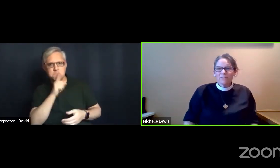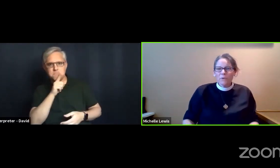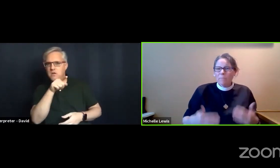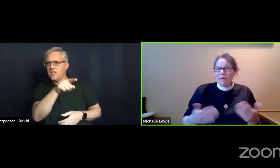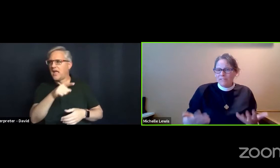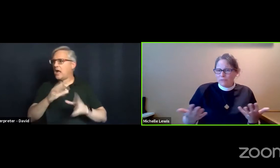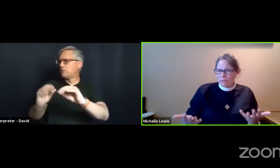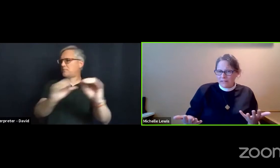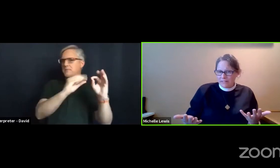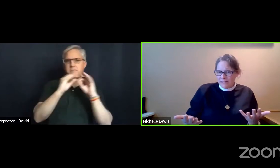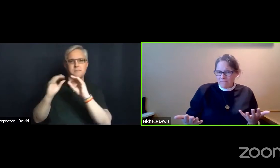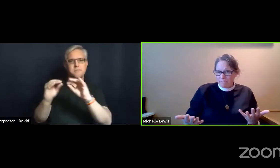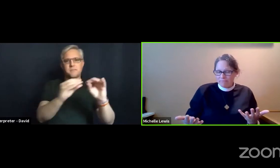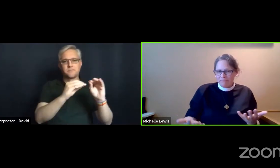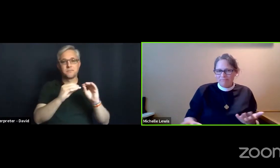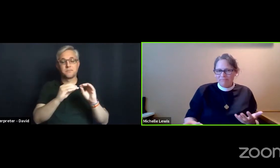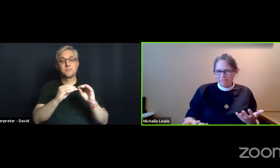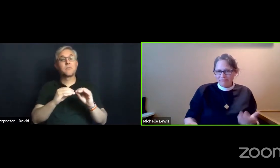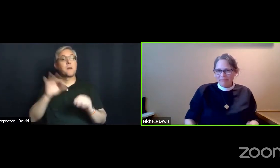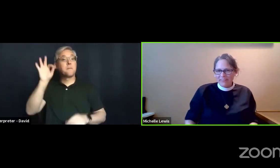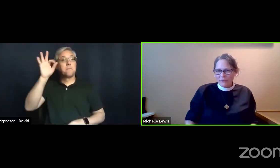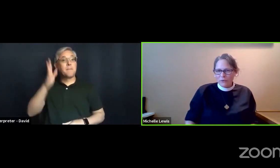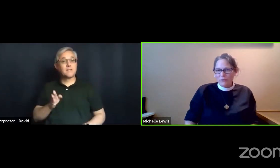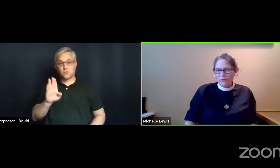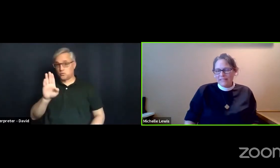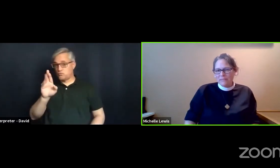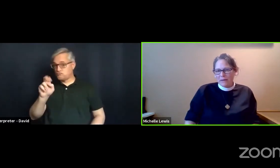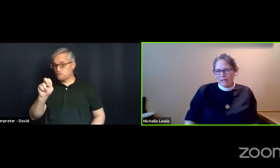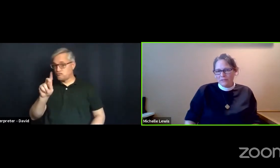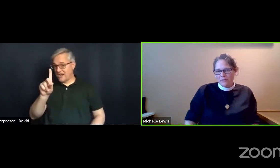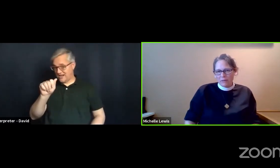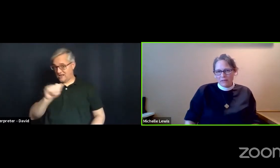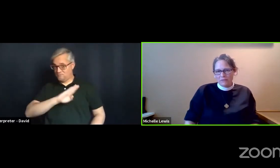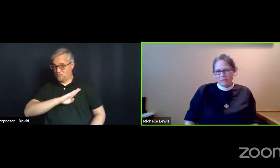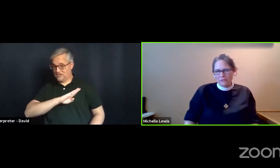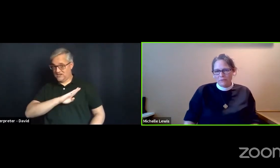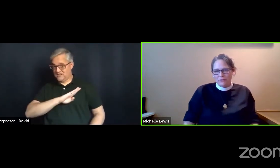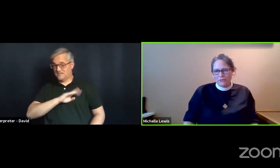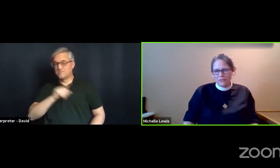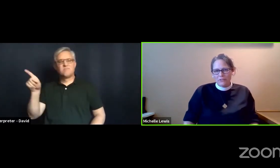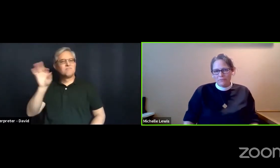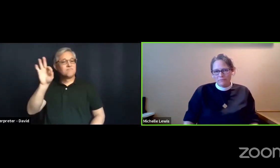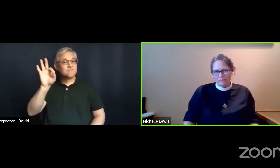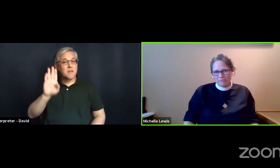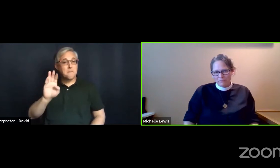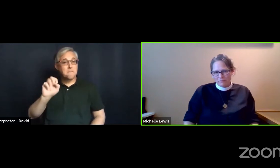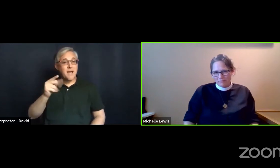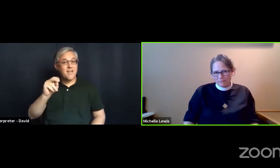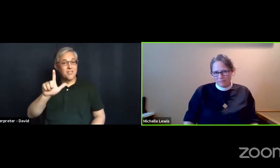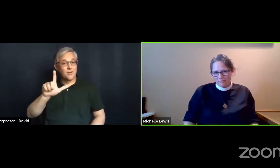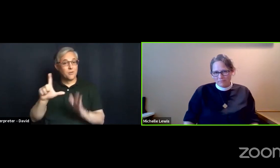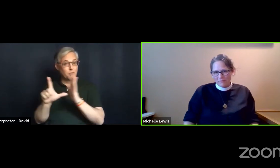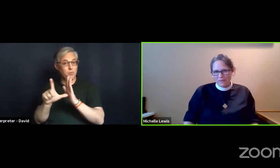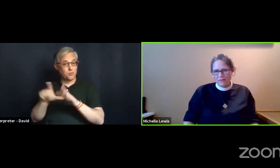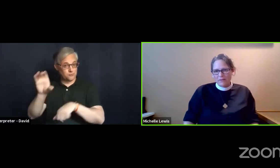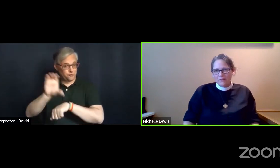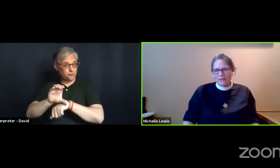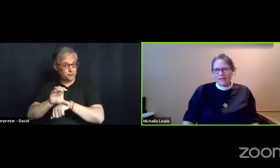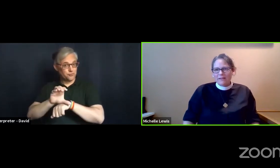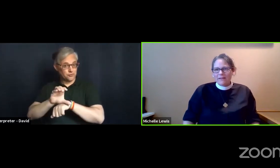And so Pastor Brenda, who is the pastor at Bethel Lutheran Church,